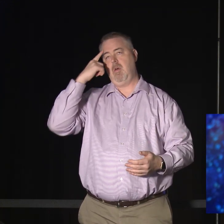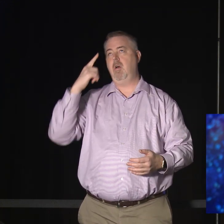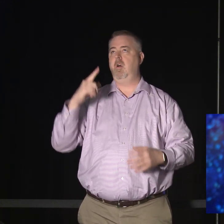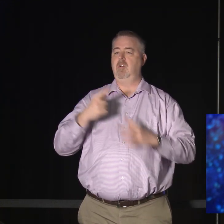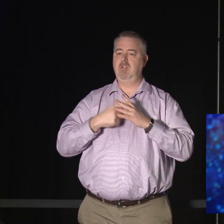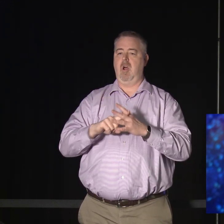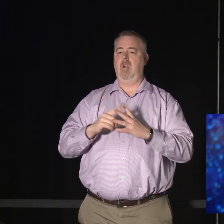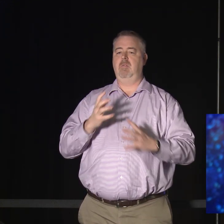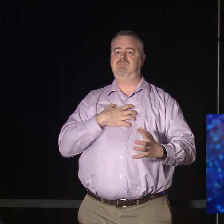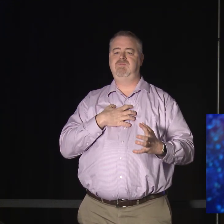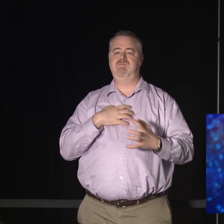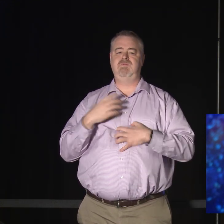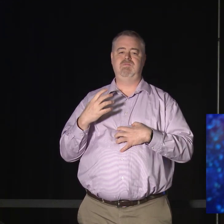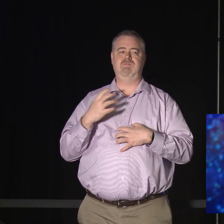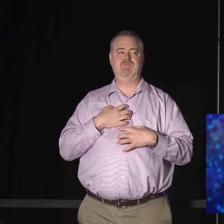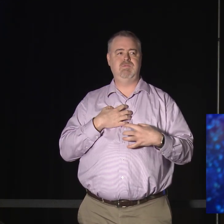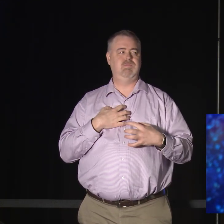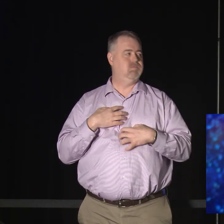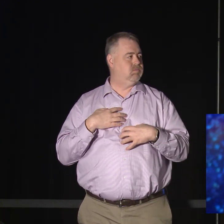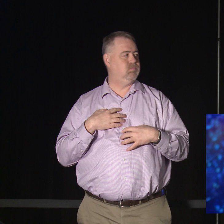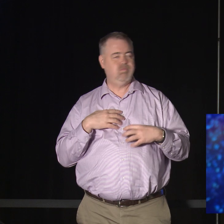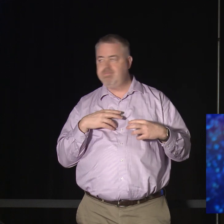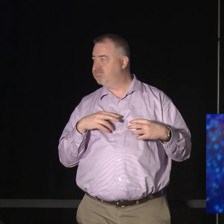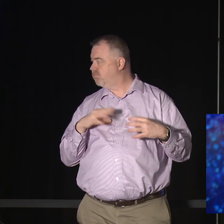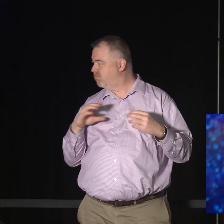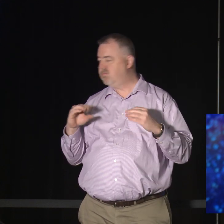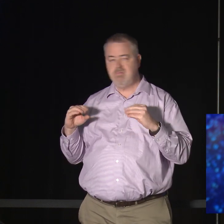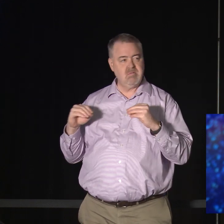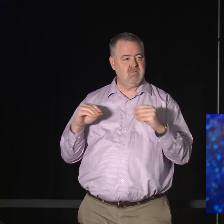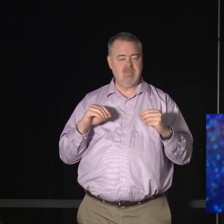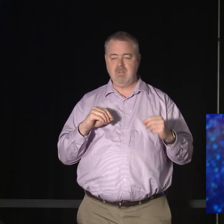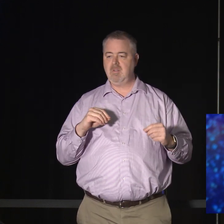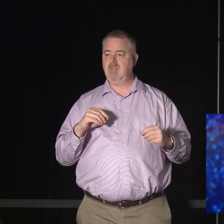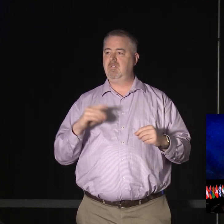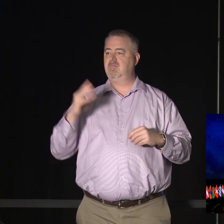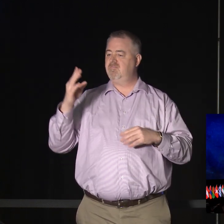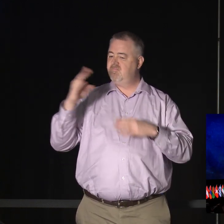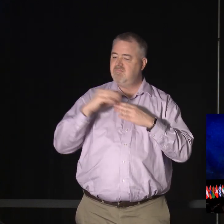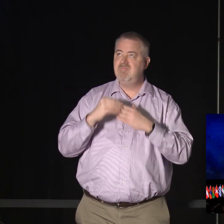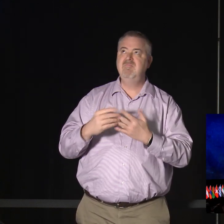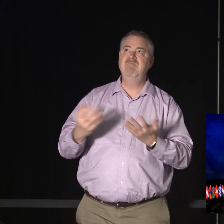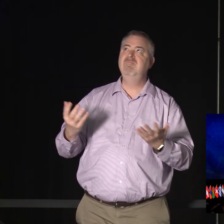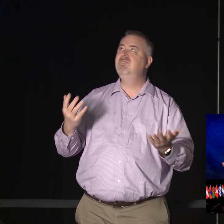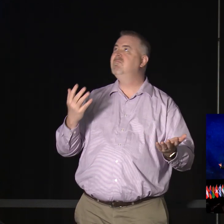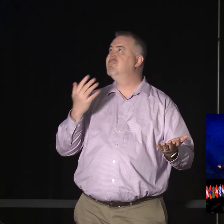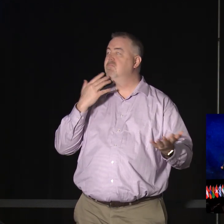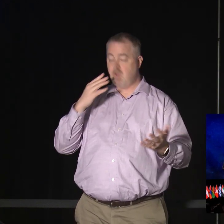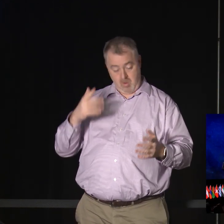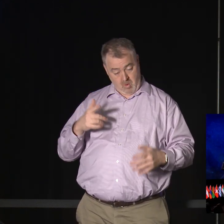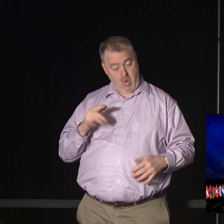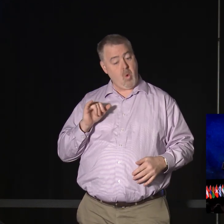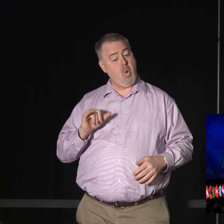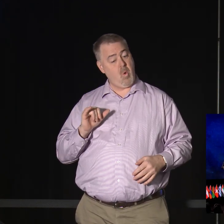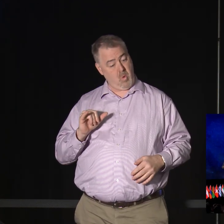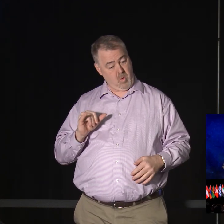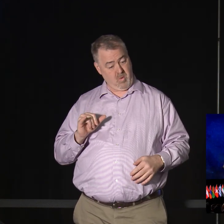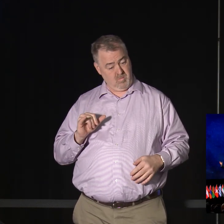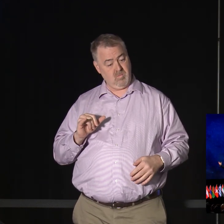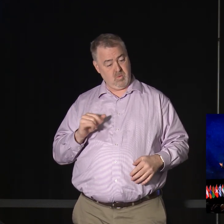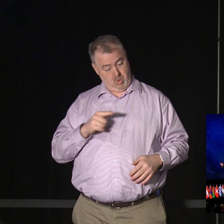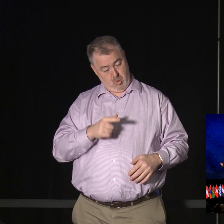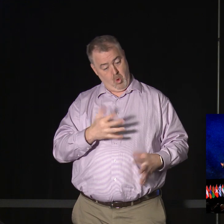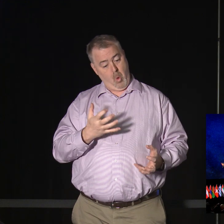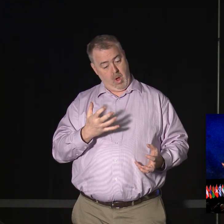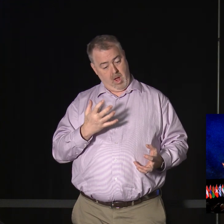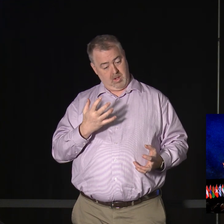to murmur and complain about God's guidance and his goodness. And so God says, okay, you want to see what it's like